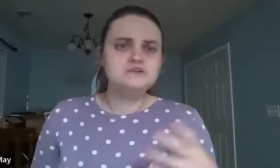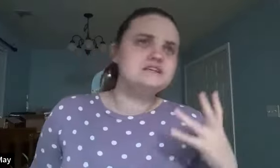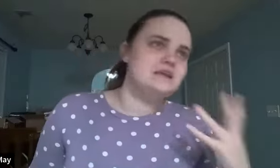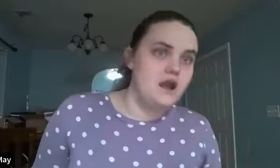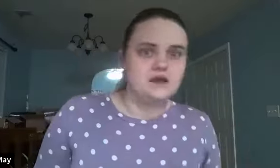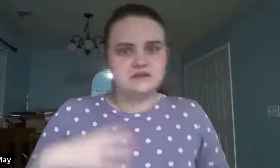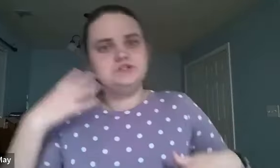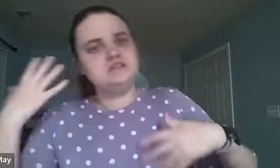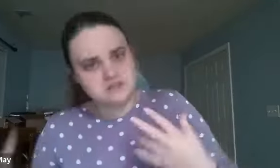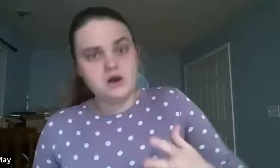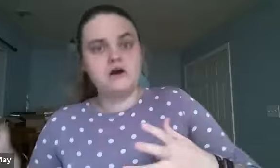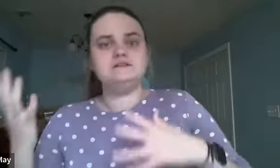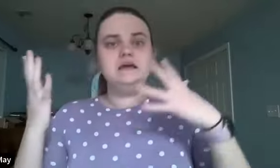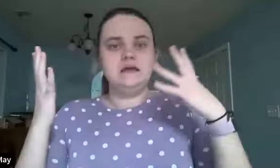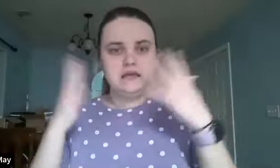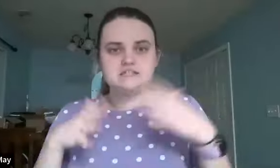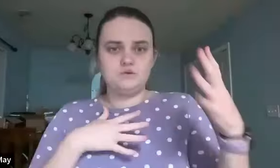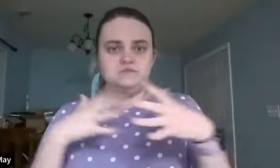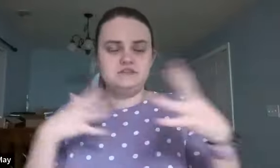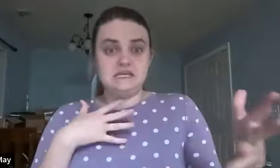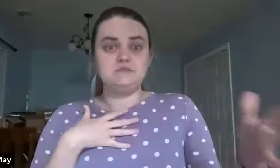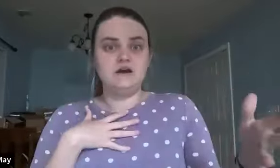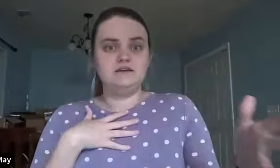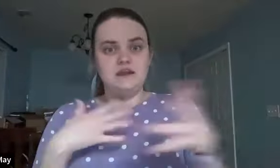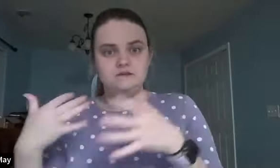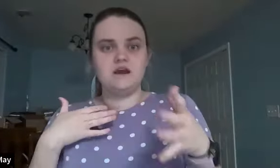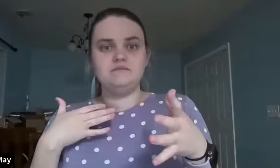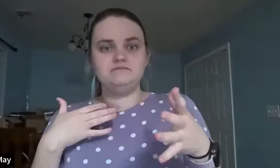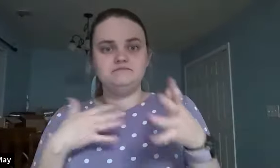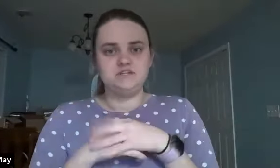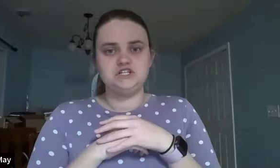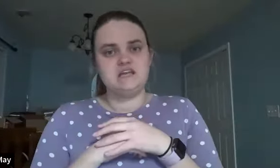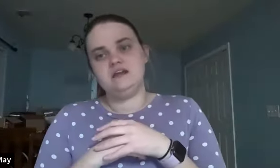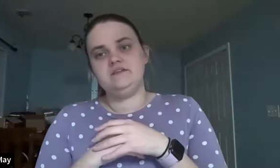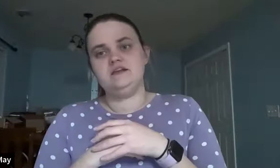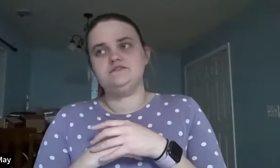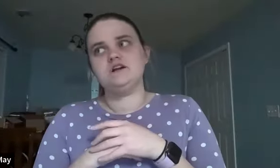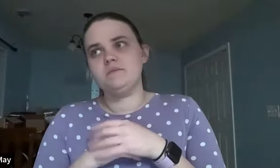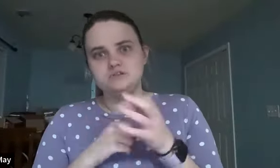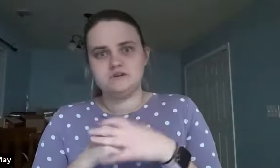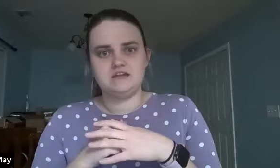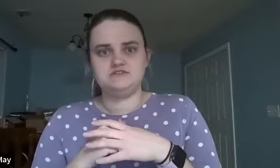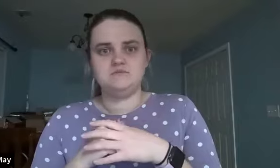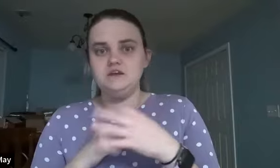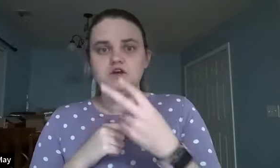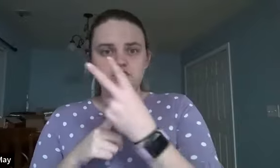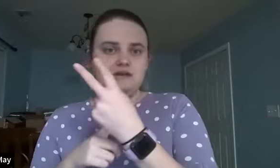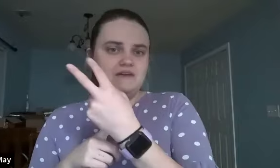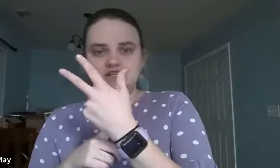say cats? How would you say dogs? It's going to be the same sign every time. It's just adding, like if you're talking about multiple cats or something, you'd add that